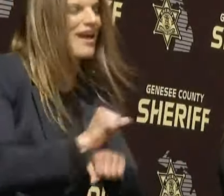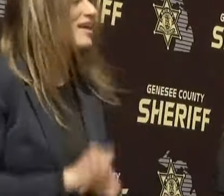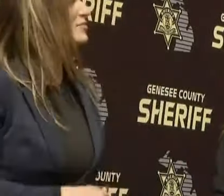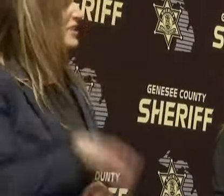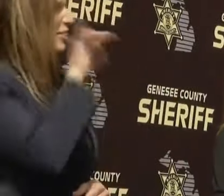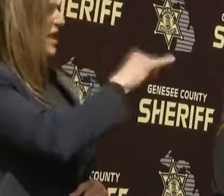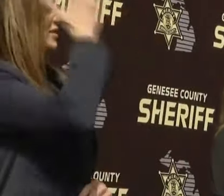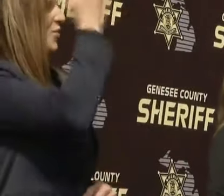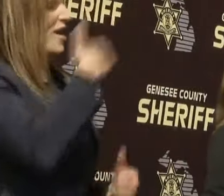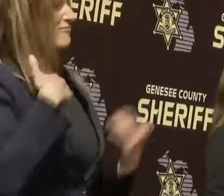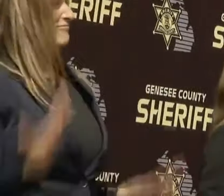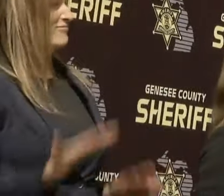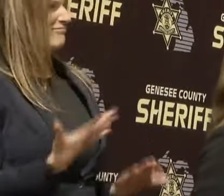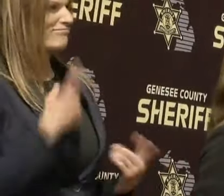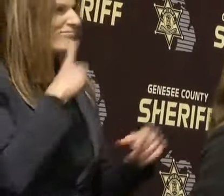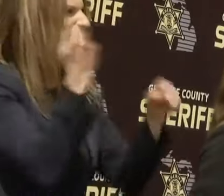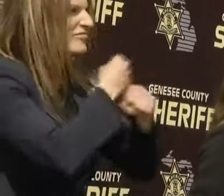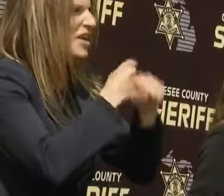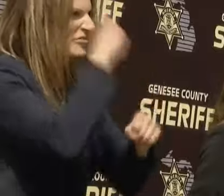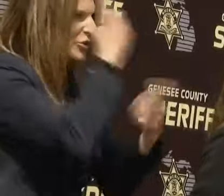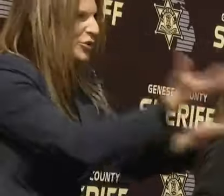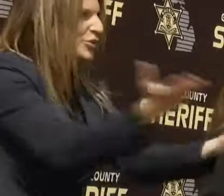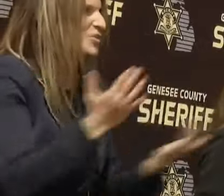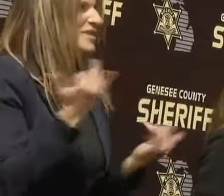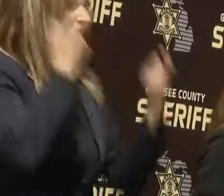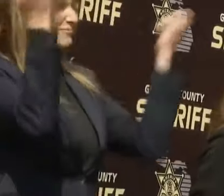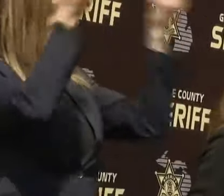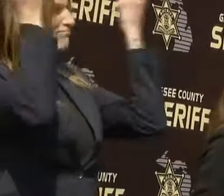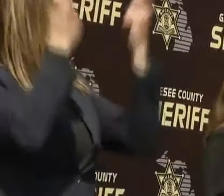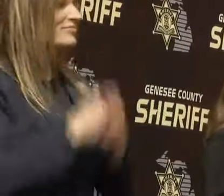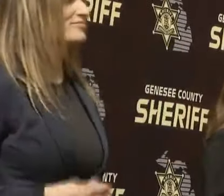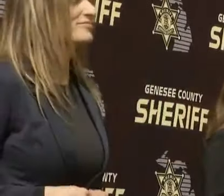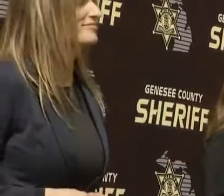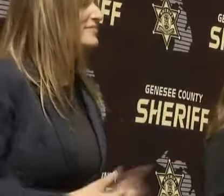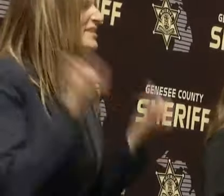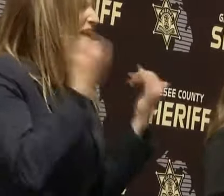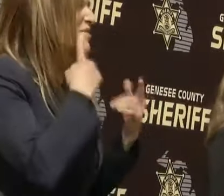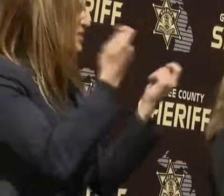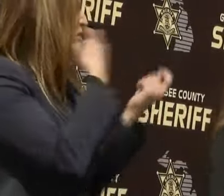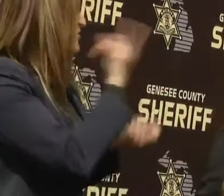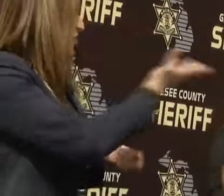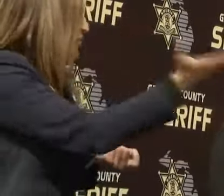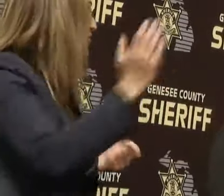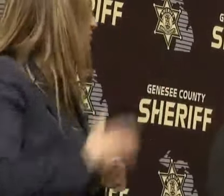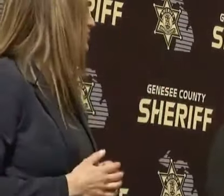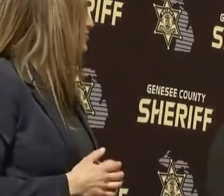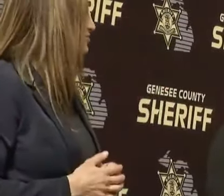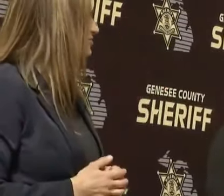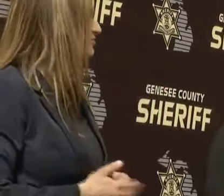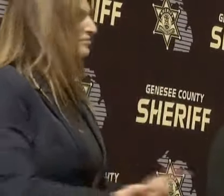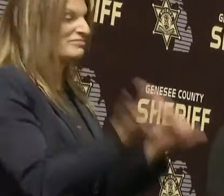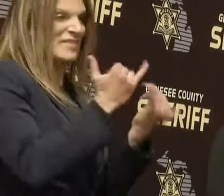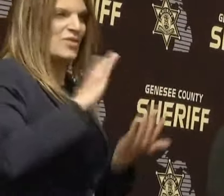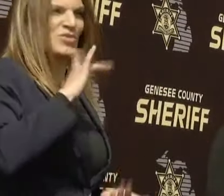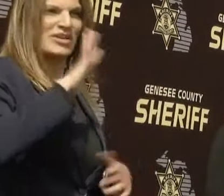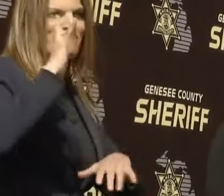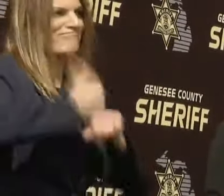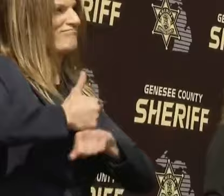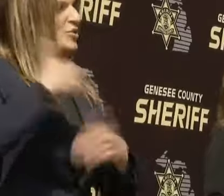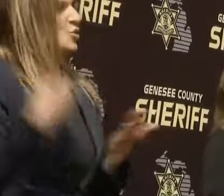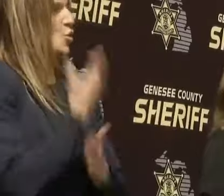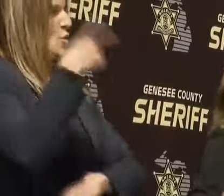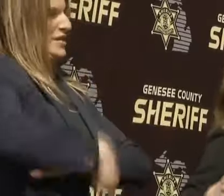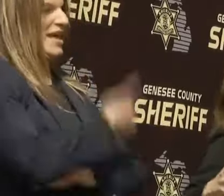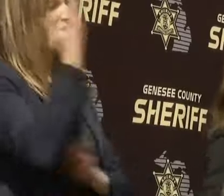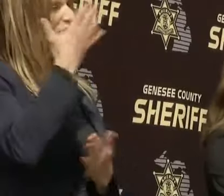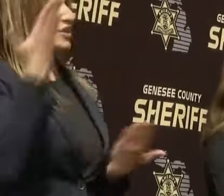that's what we're fighting every day for, and that's what today's a celebration of. So we're here today to celebrate you, but it's a new day for democracy in Michigan,